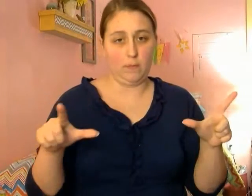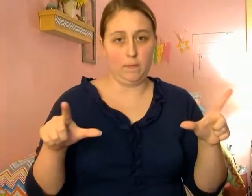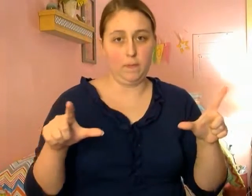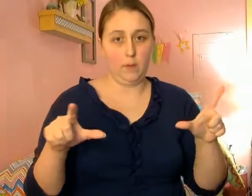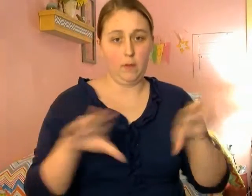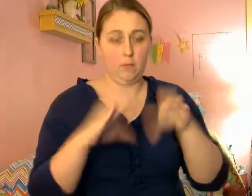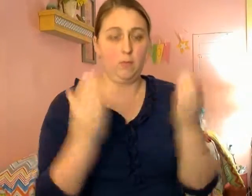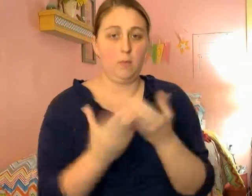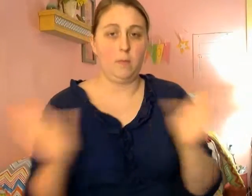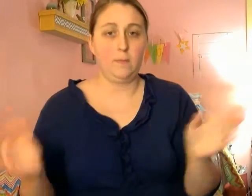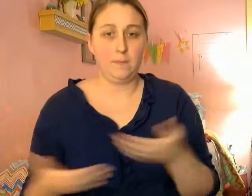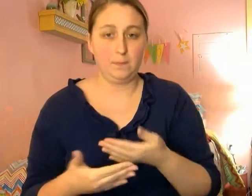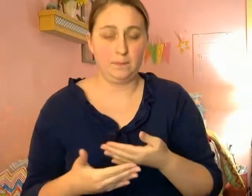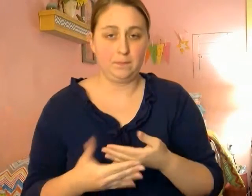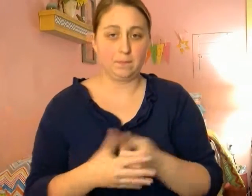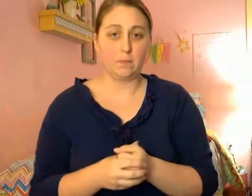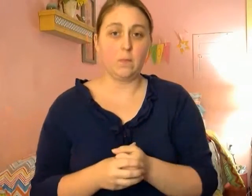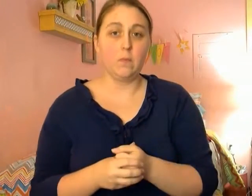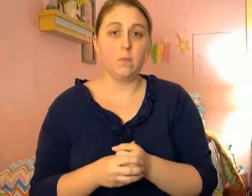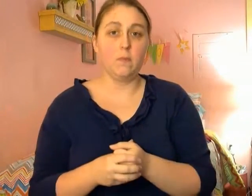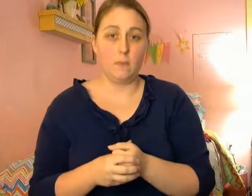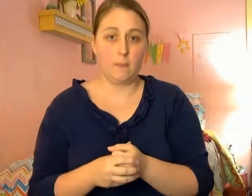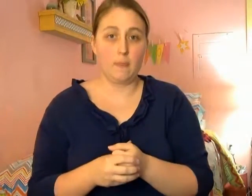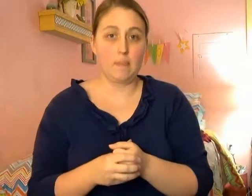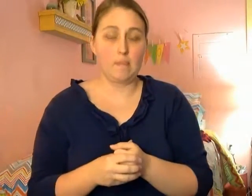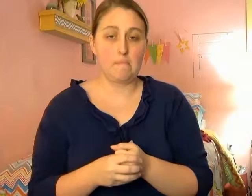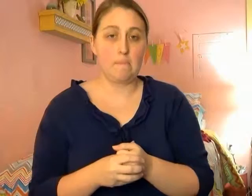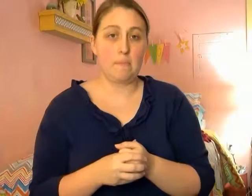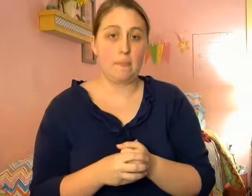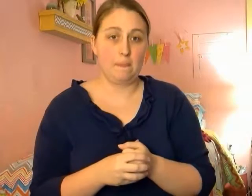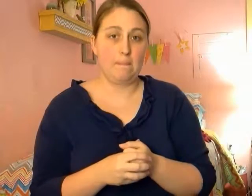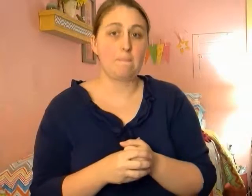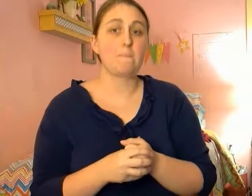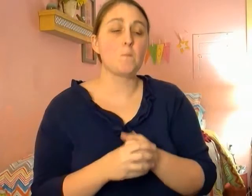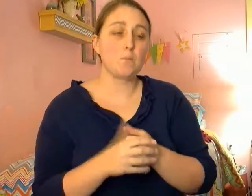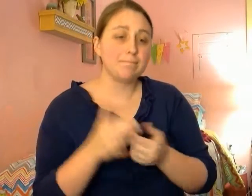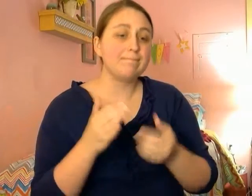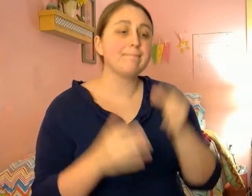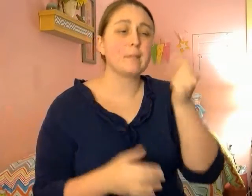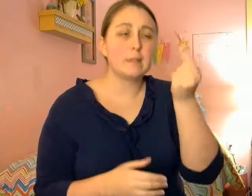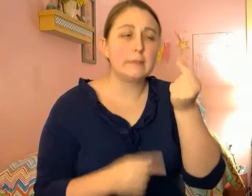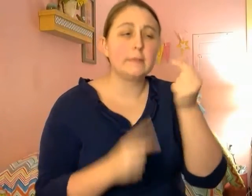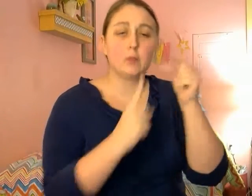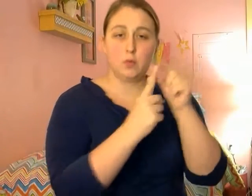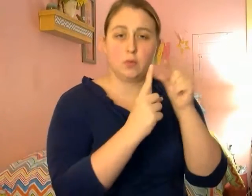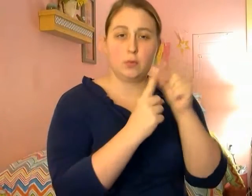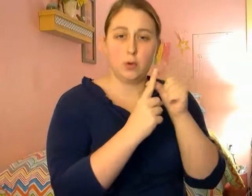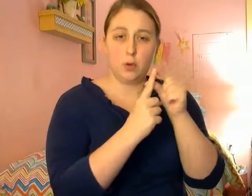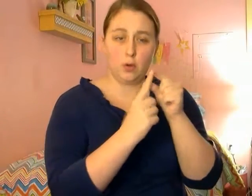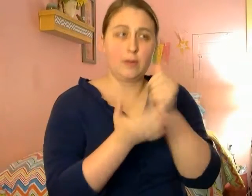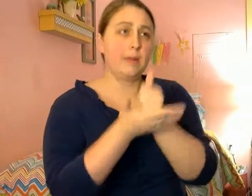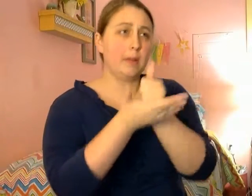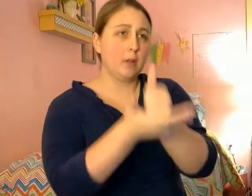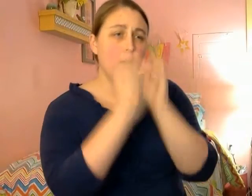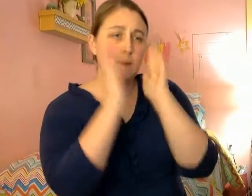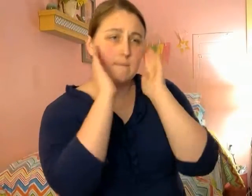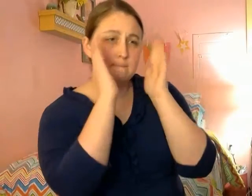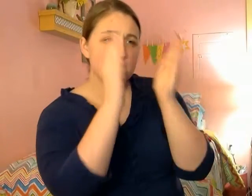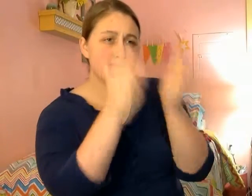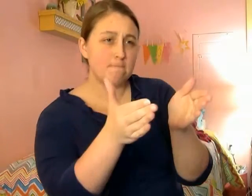classroom, but there are some terms that really help students focus and help them produce